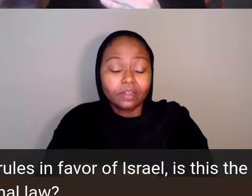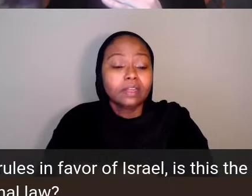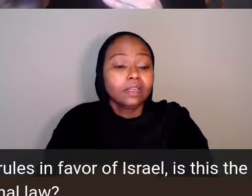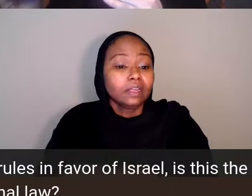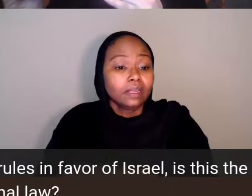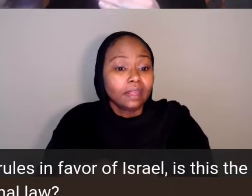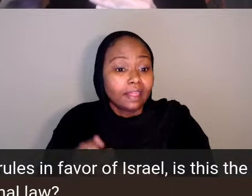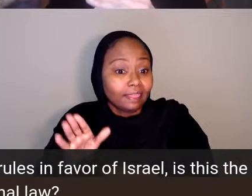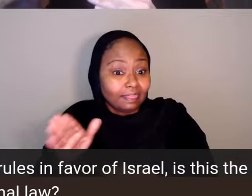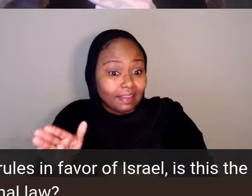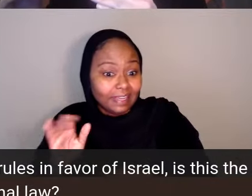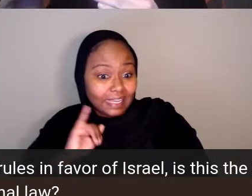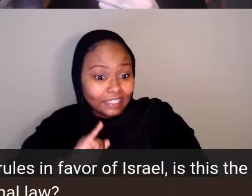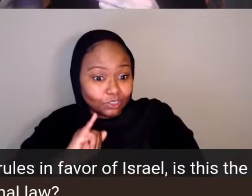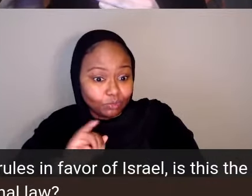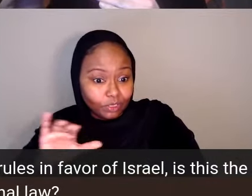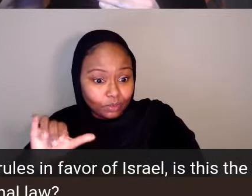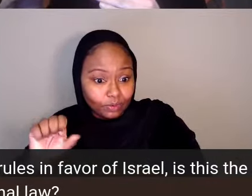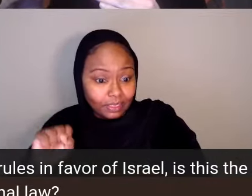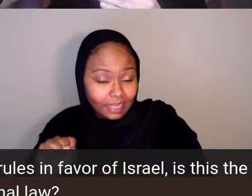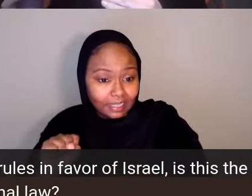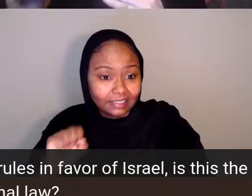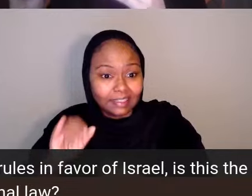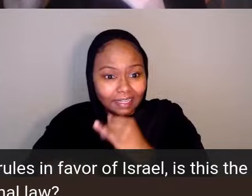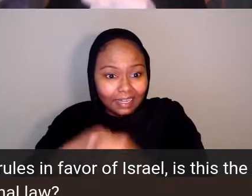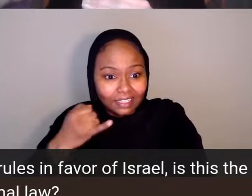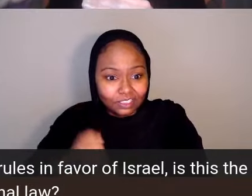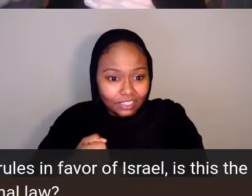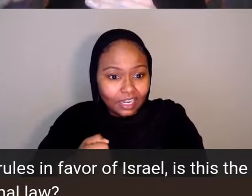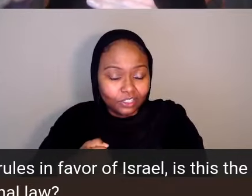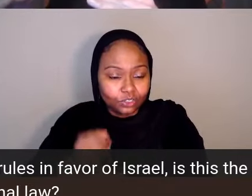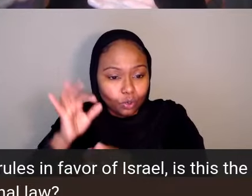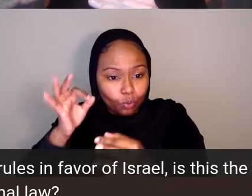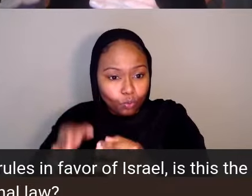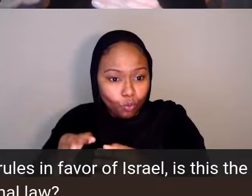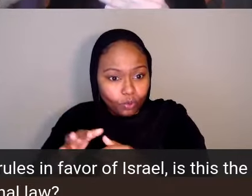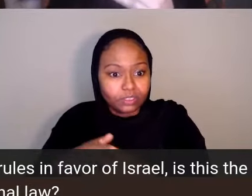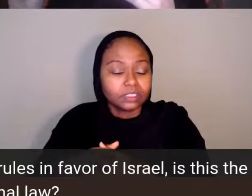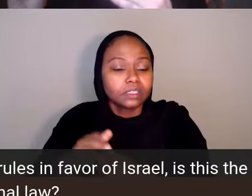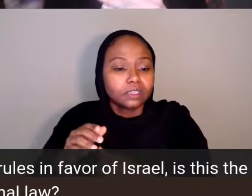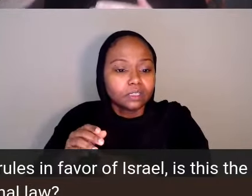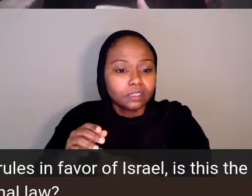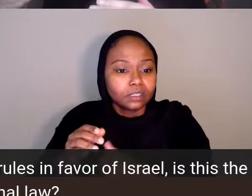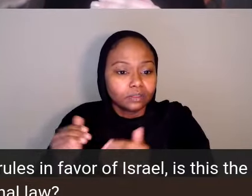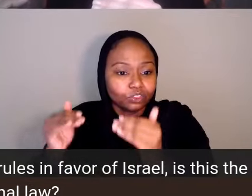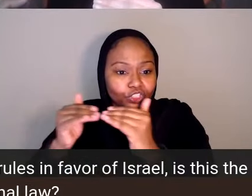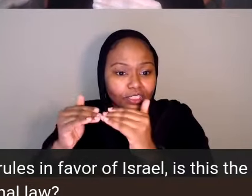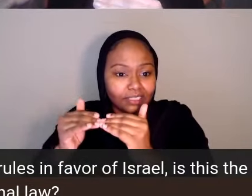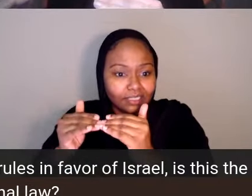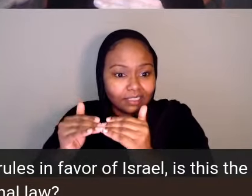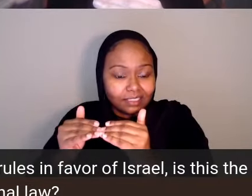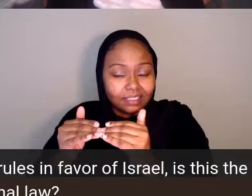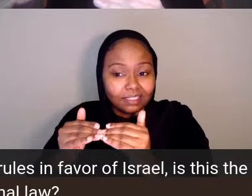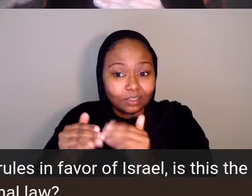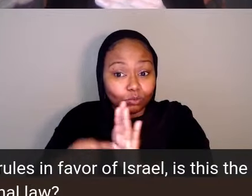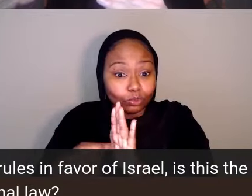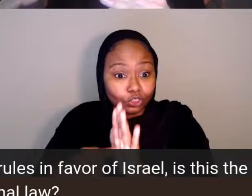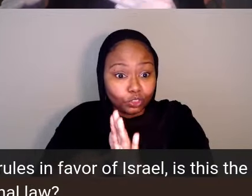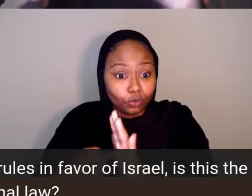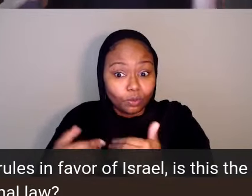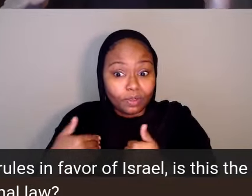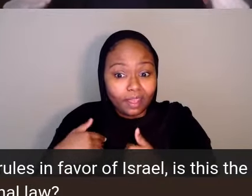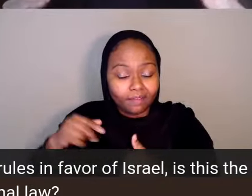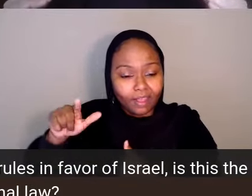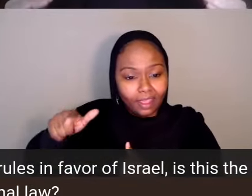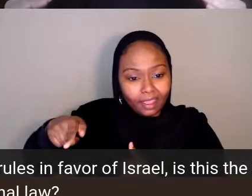the International Court of Justice has defined to institute provisional measures is that there is a plausible case.